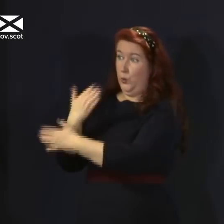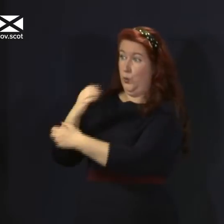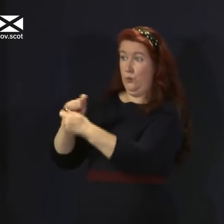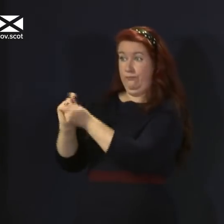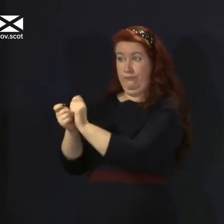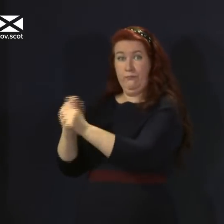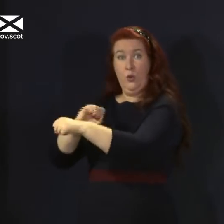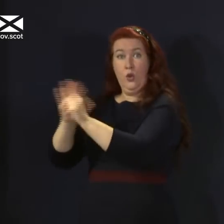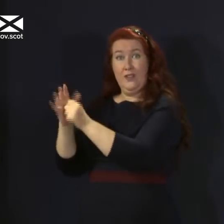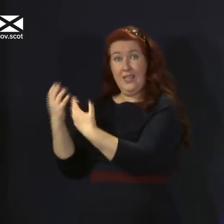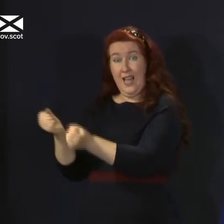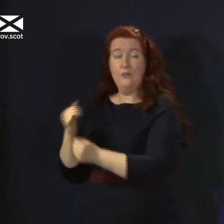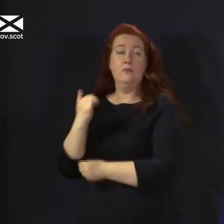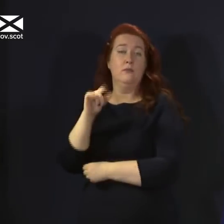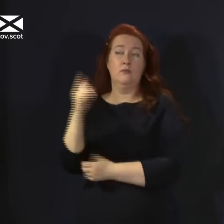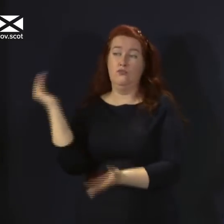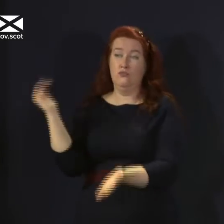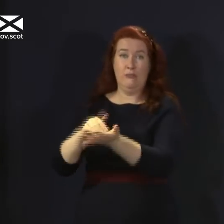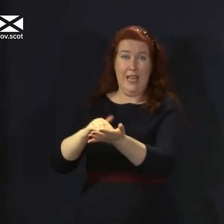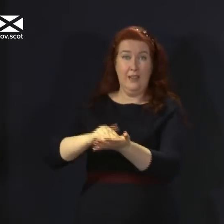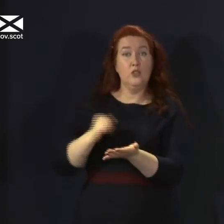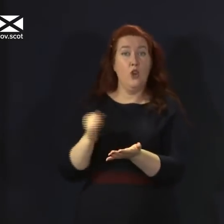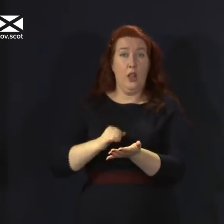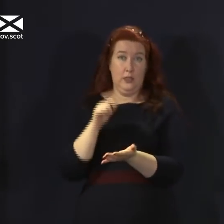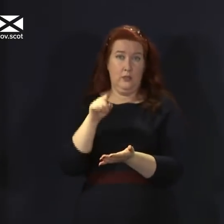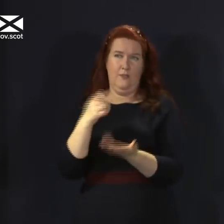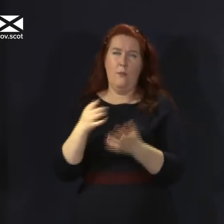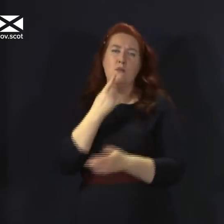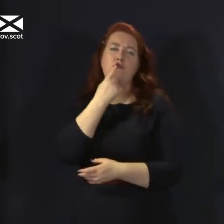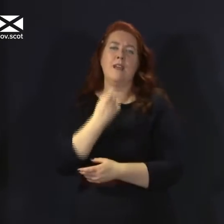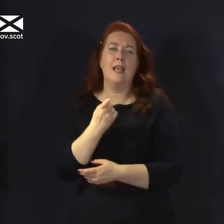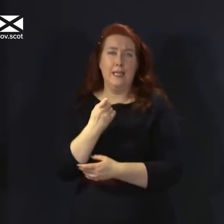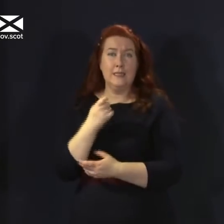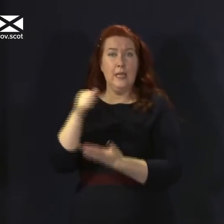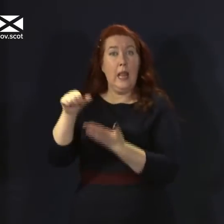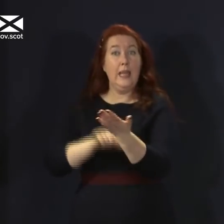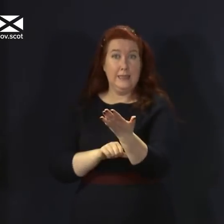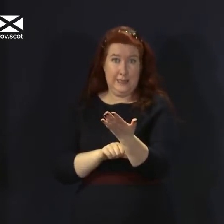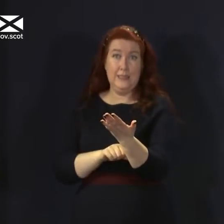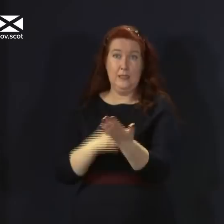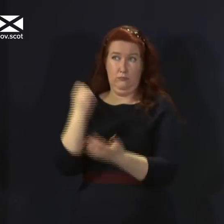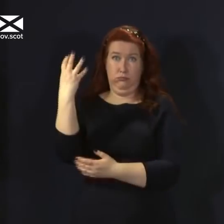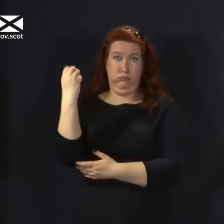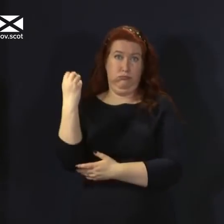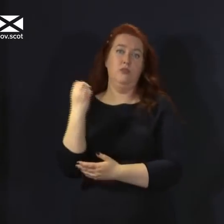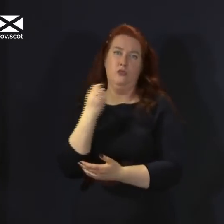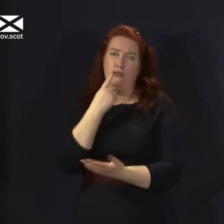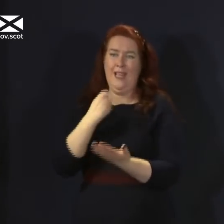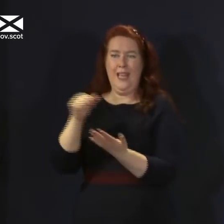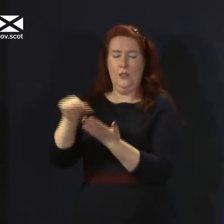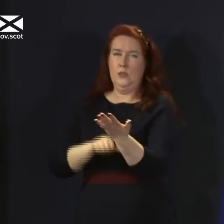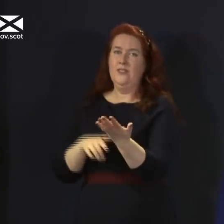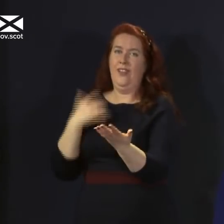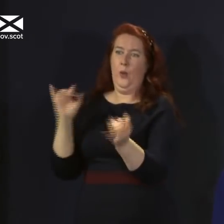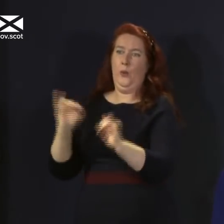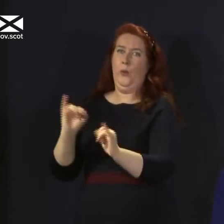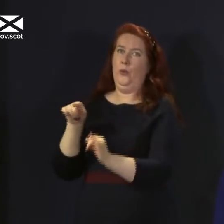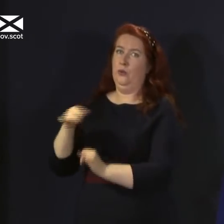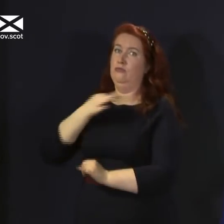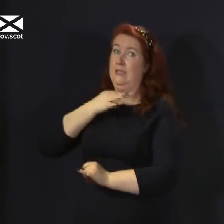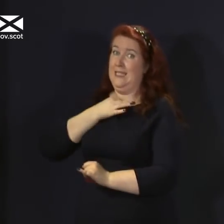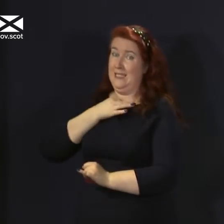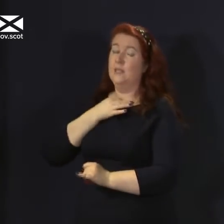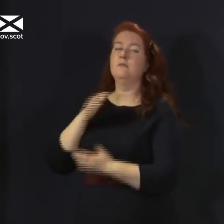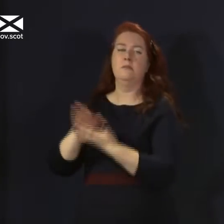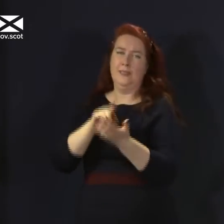So if you enter Scotland from a red list country, one of the countries identified as acute risk under our current regulations,